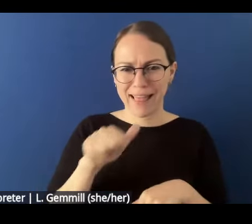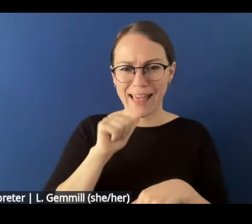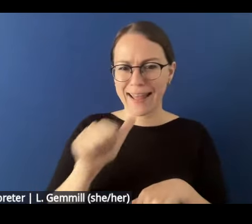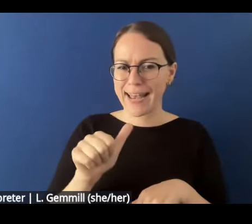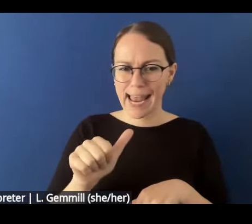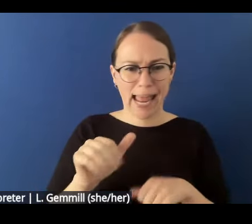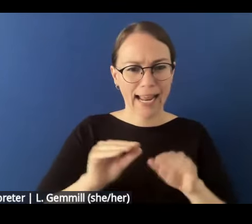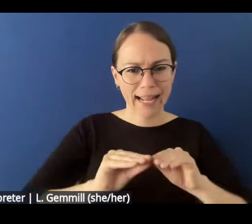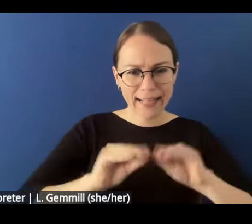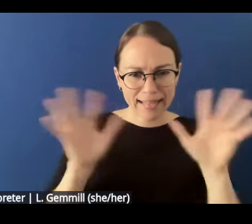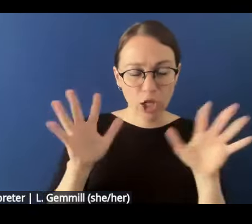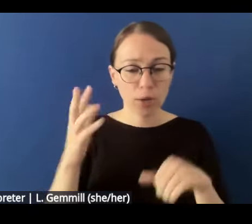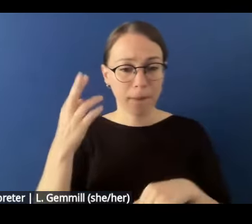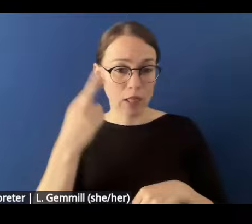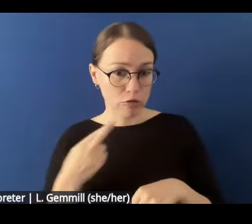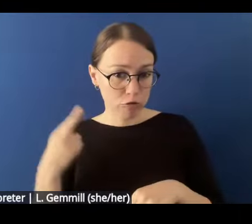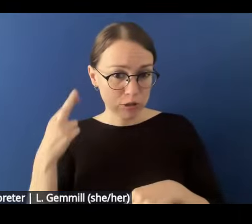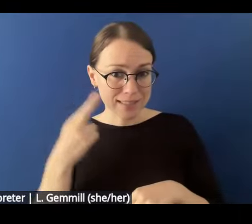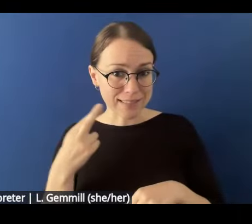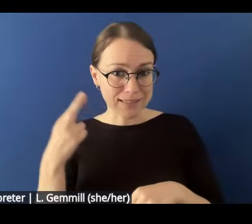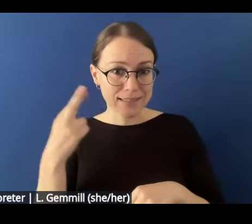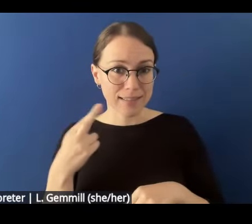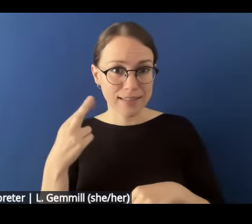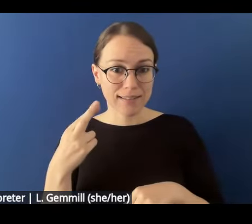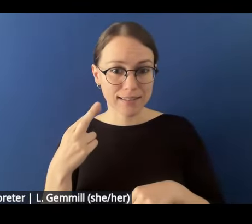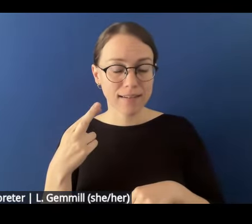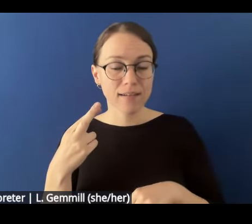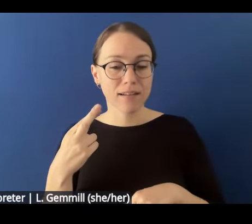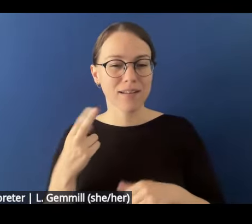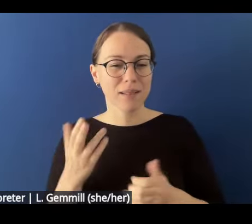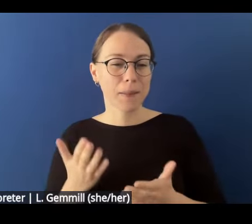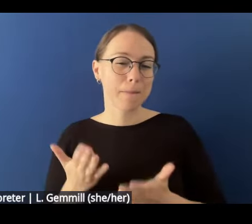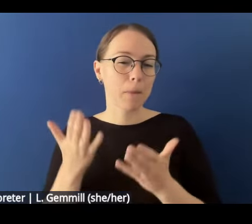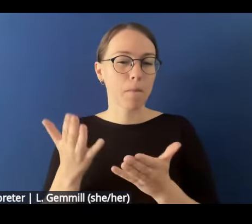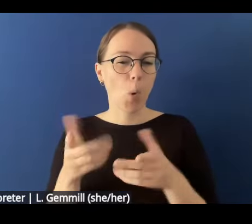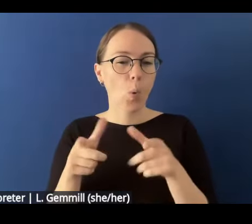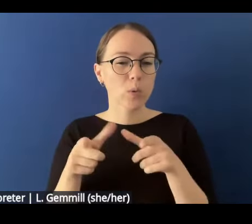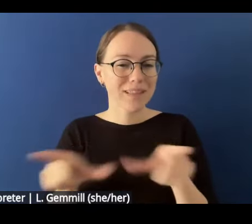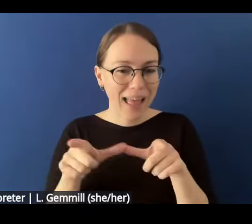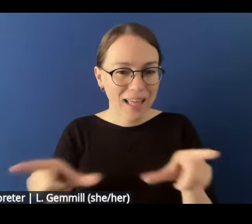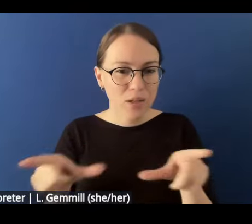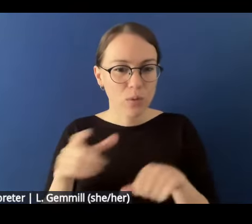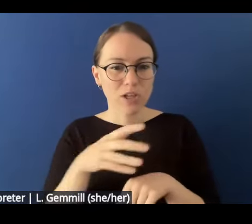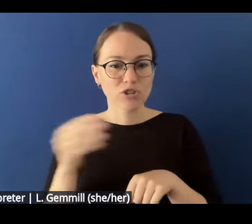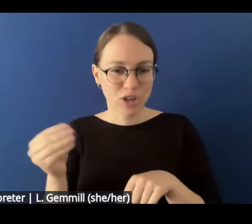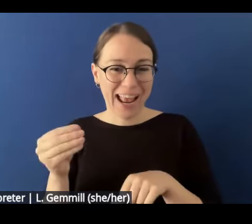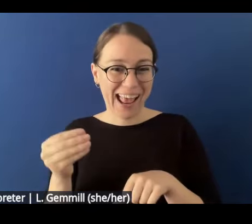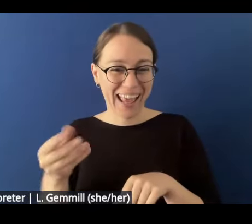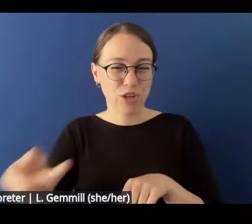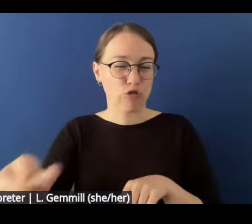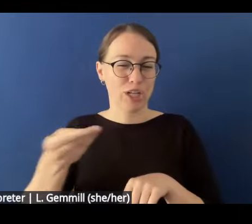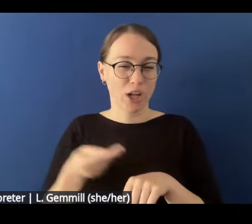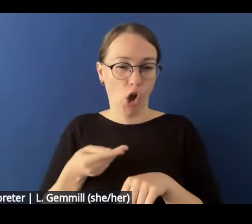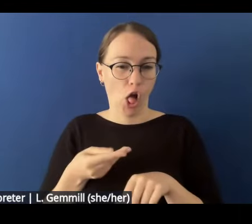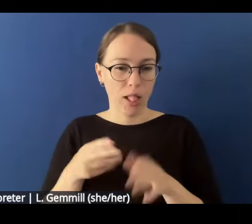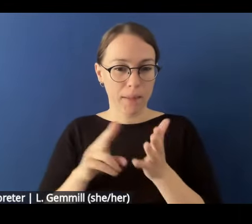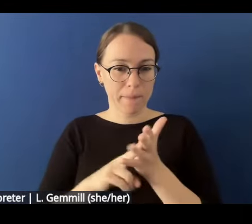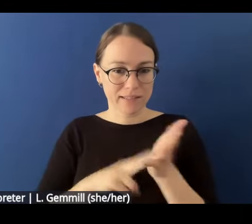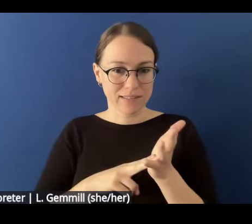say where the proposed language in the recall petition did indicate what the